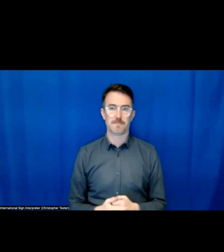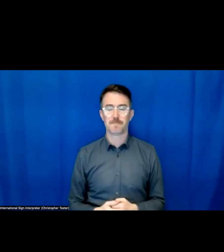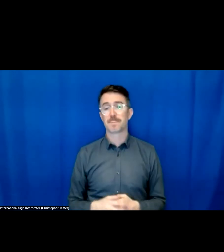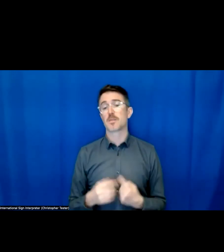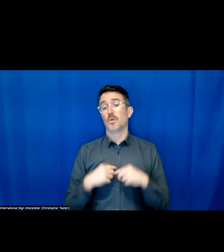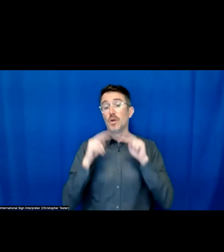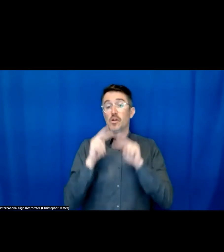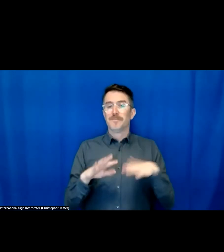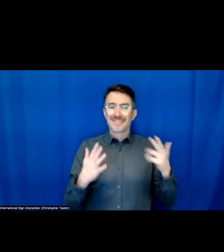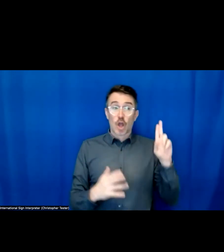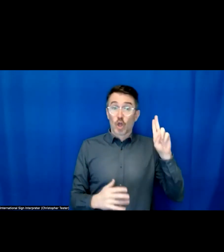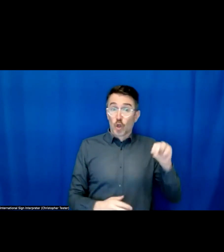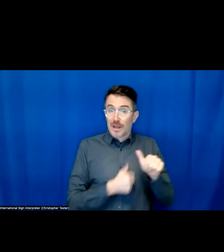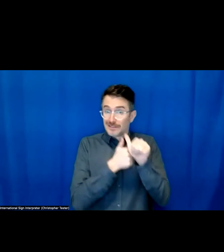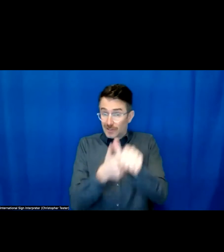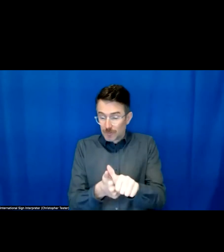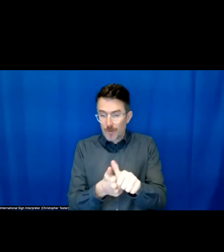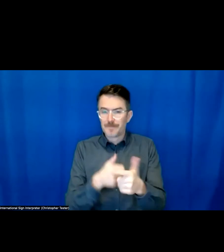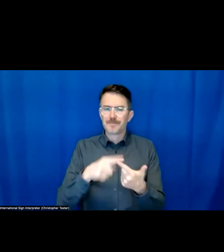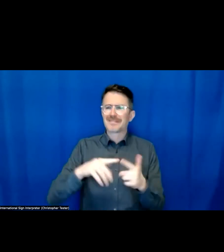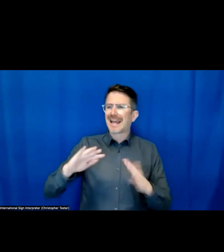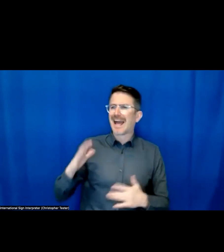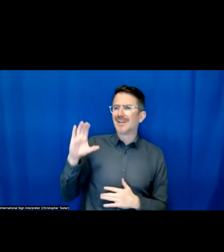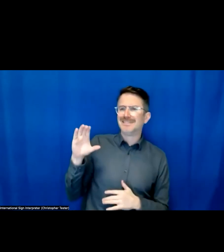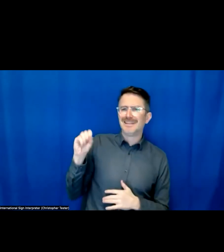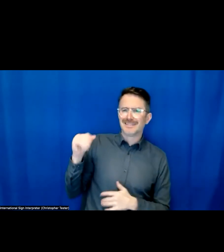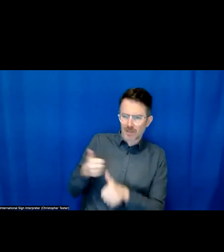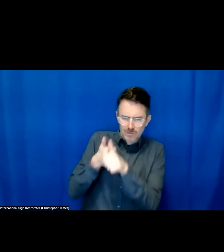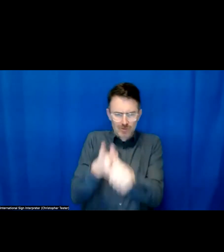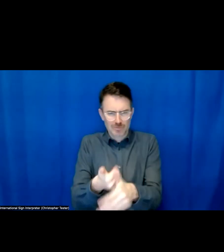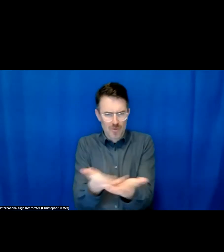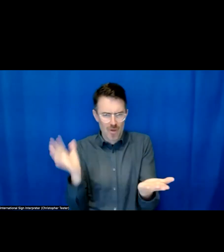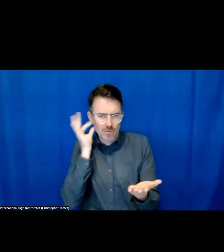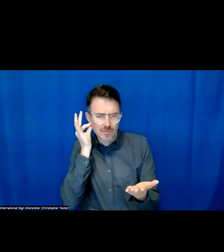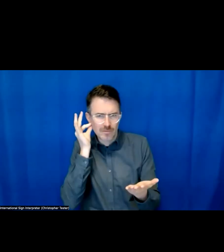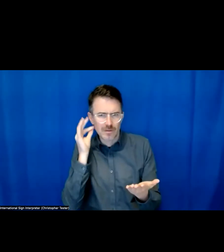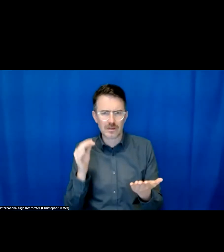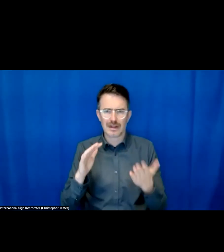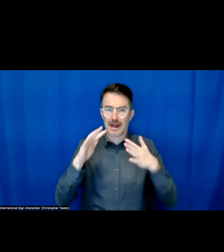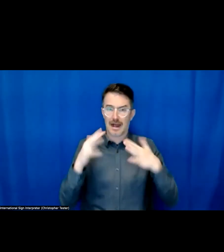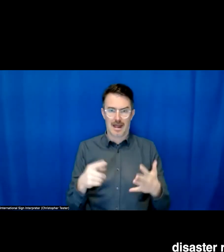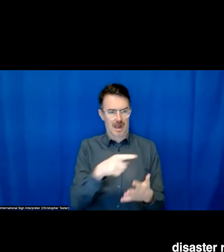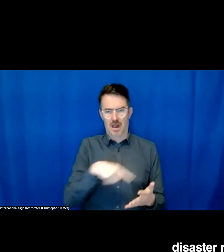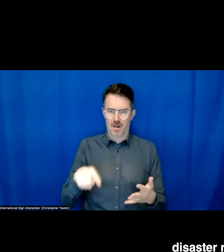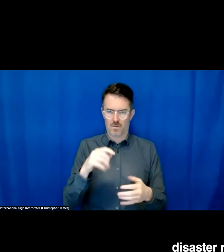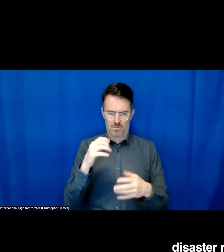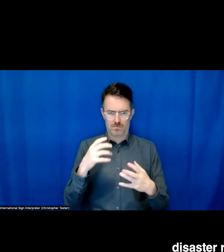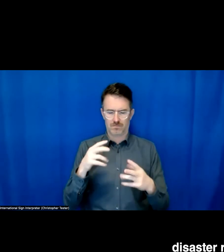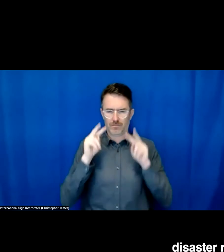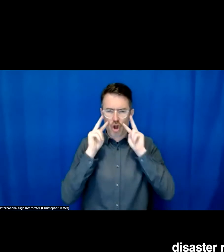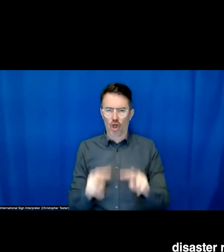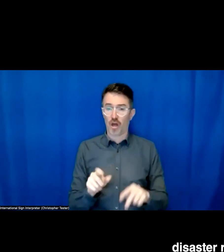and non-government organization working at intersection of climate change, disaster